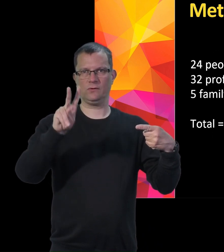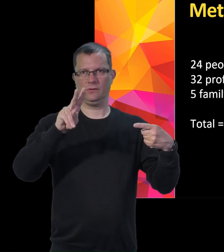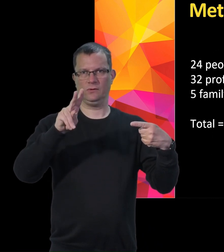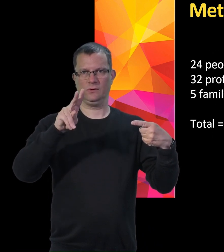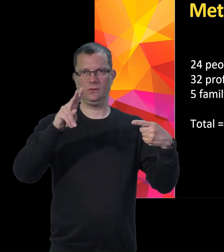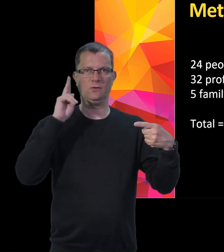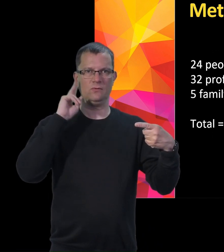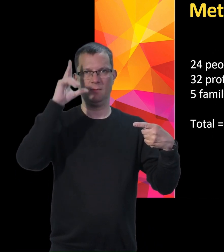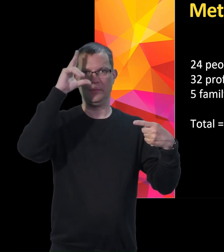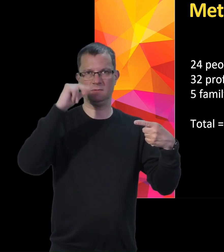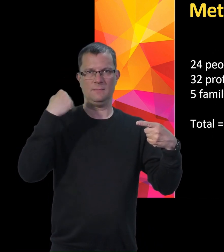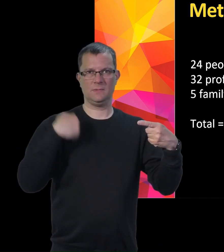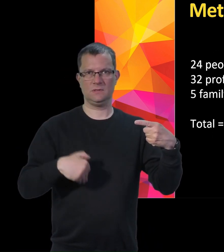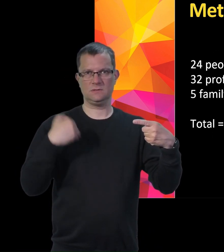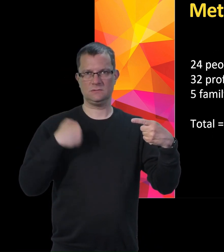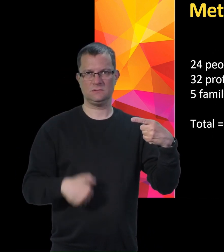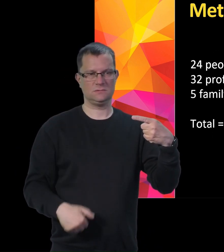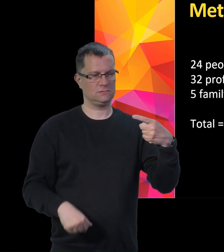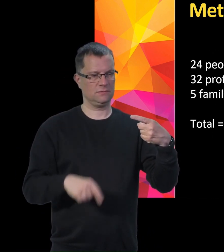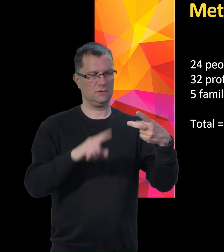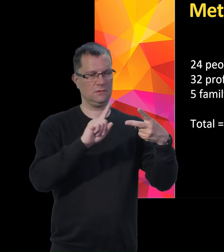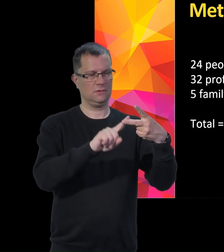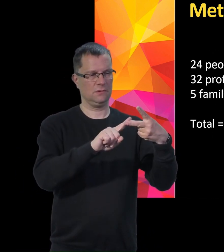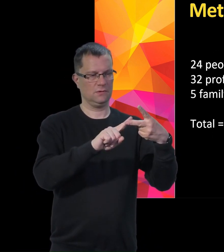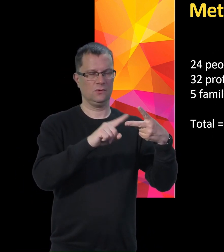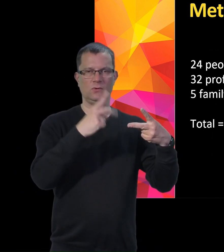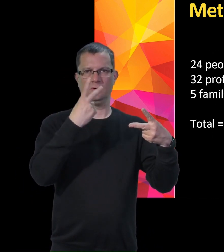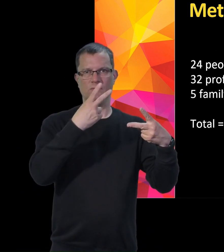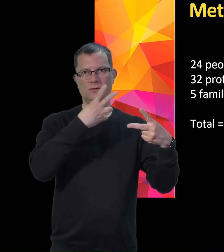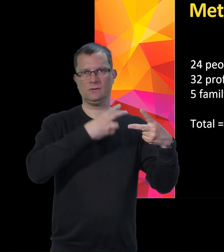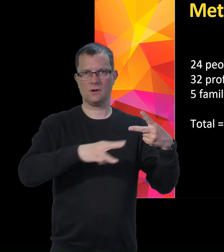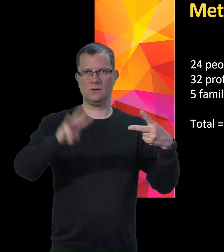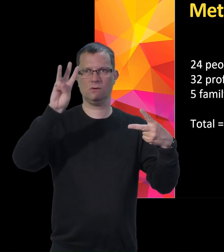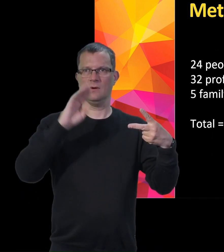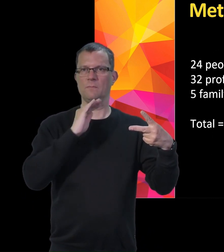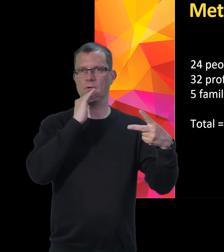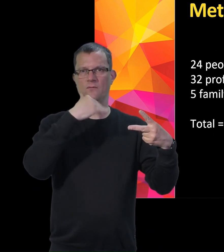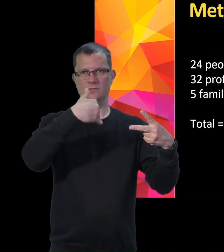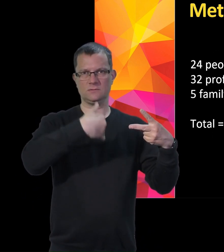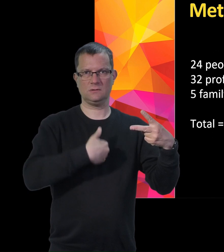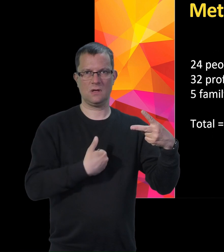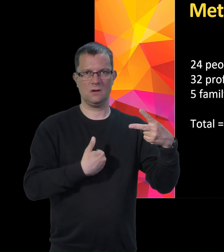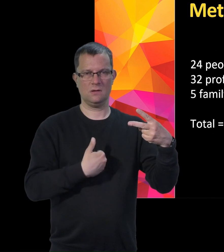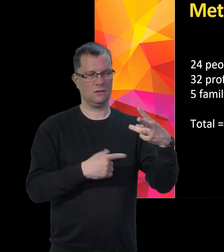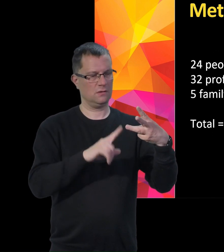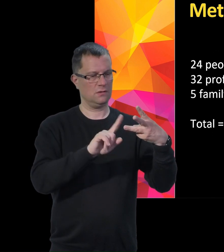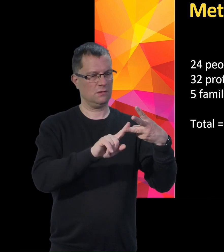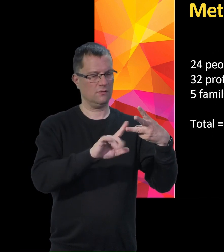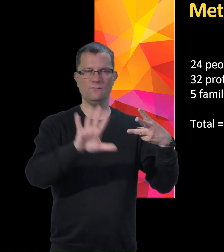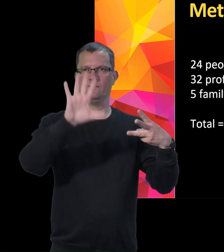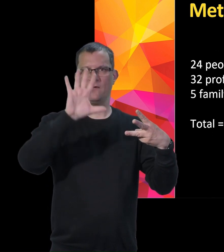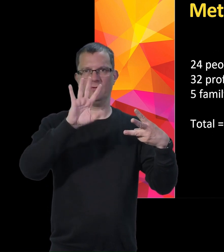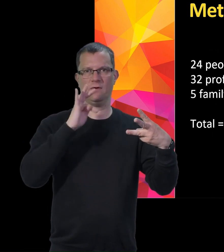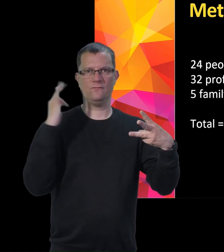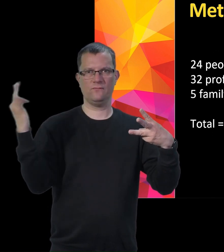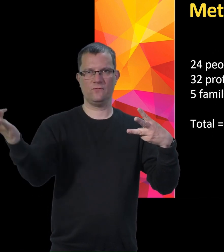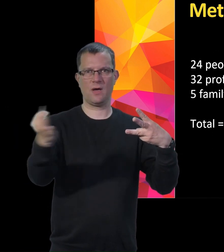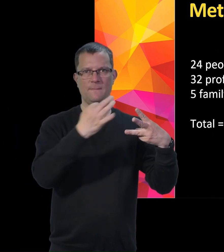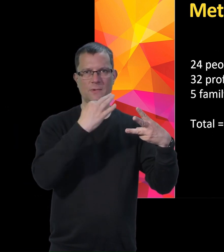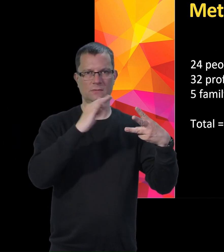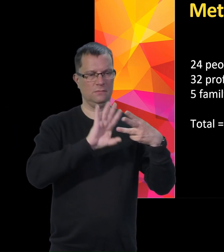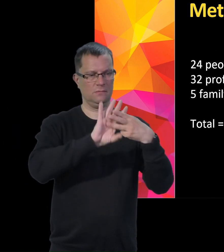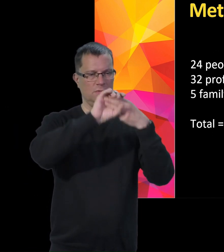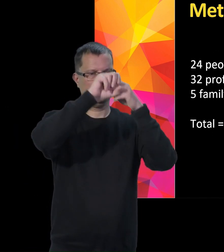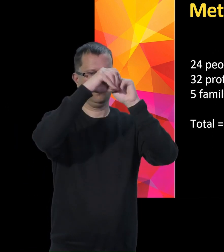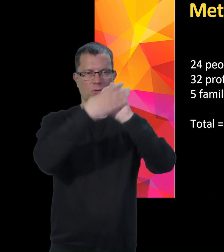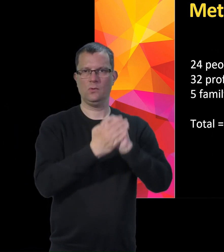deafblindness participated. The version for professionals was filled out 32 times, and version 3 by 5 family members. So